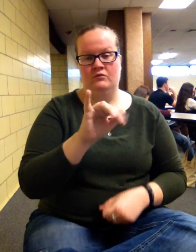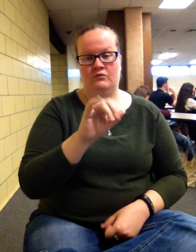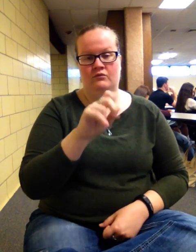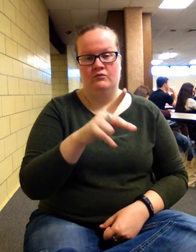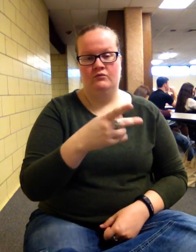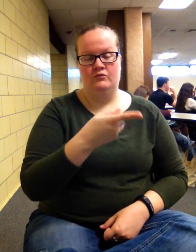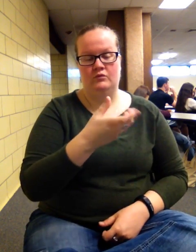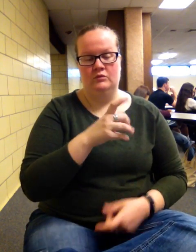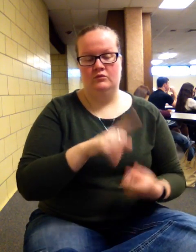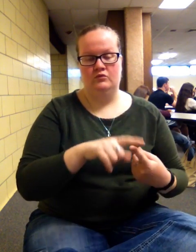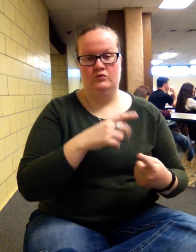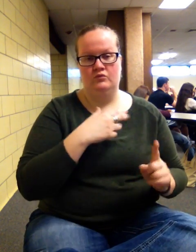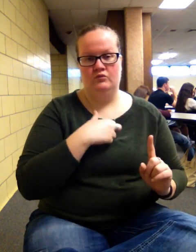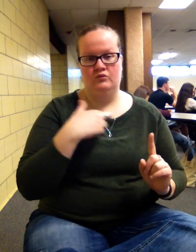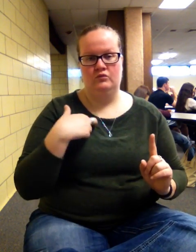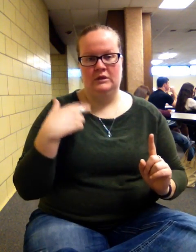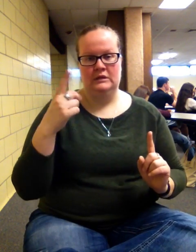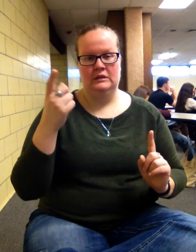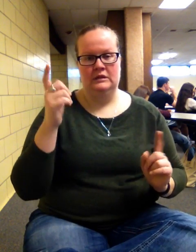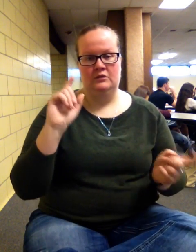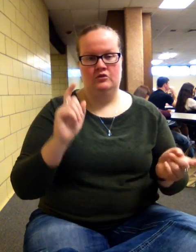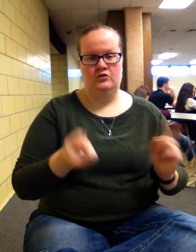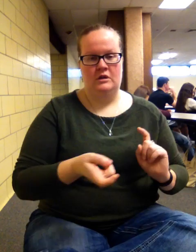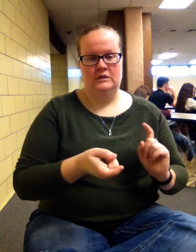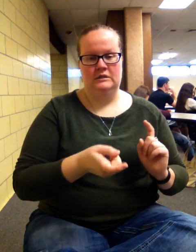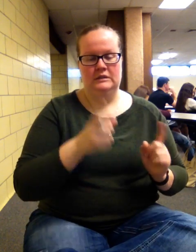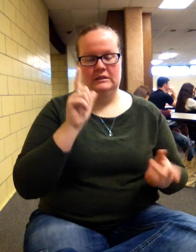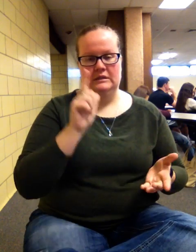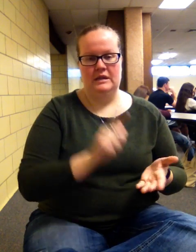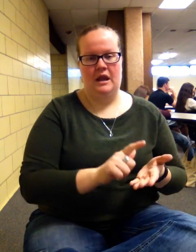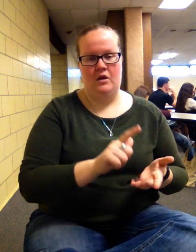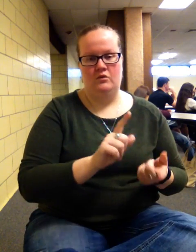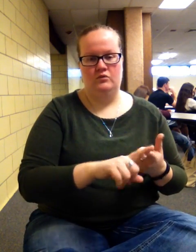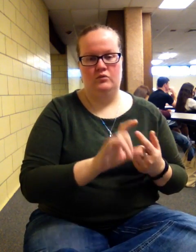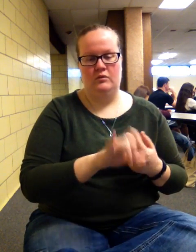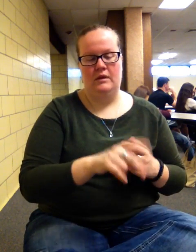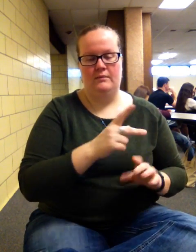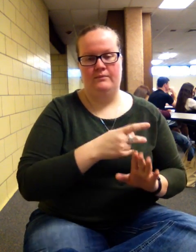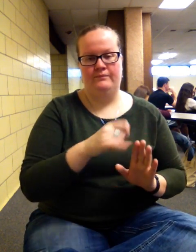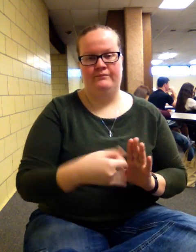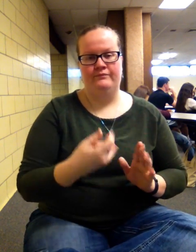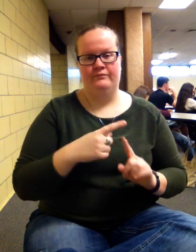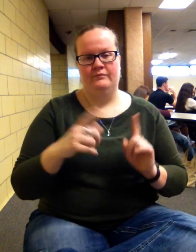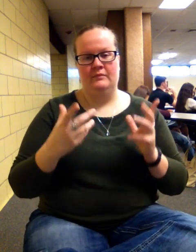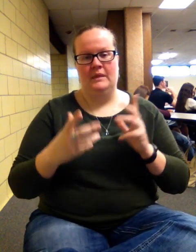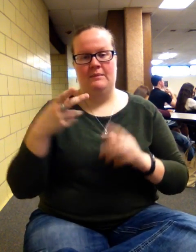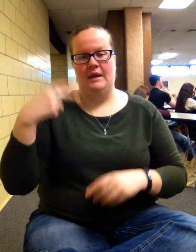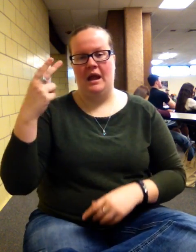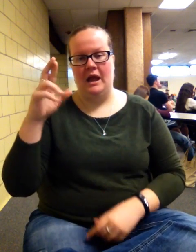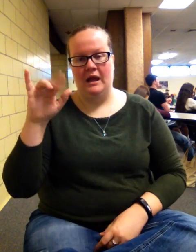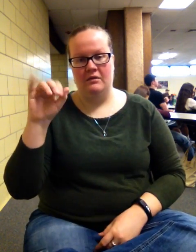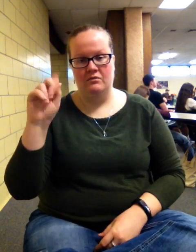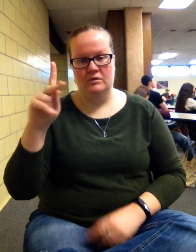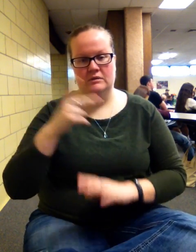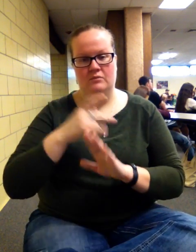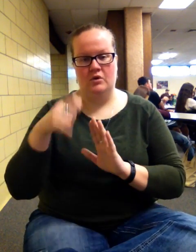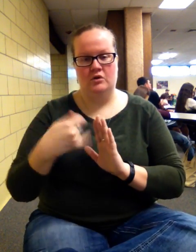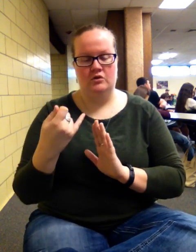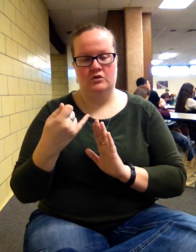risk adjust it down to that project. Whereas maybe a high-risk project in the high-risk division, well,